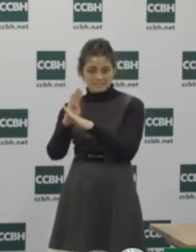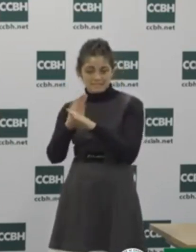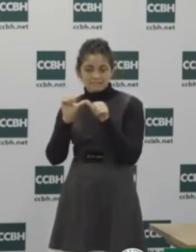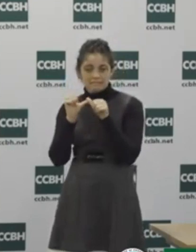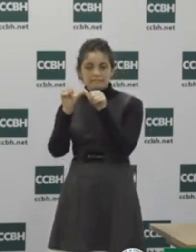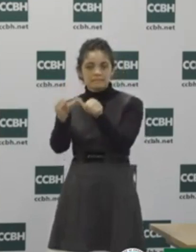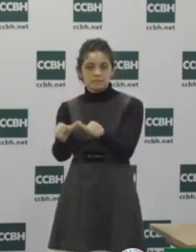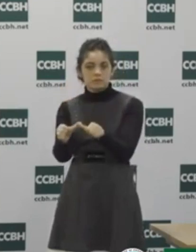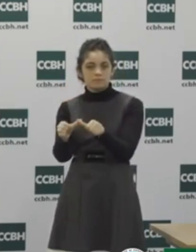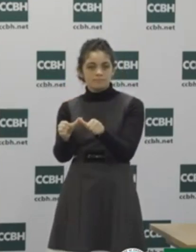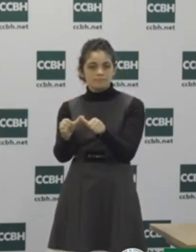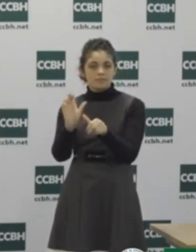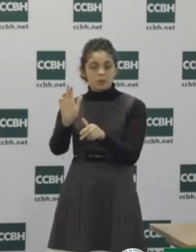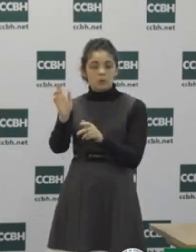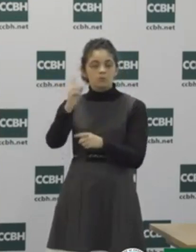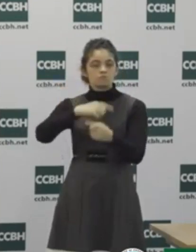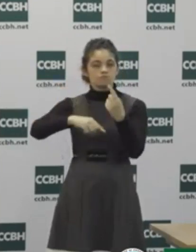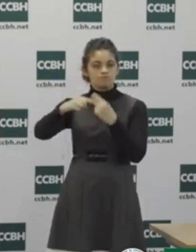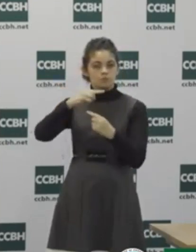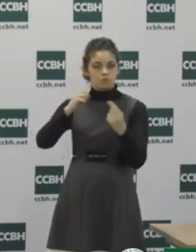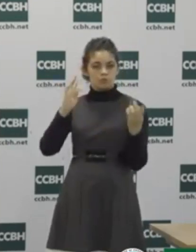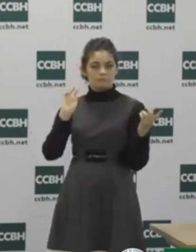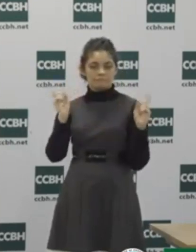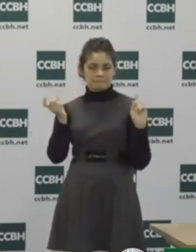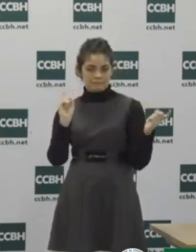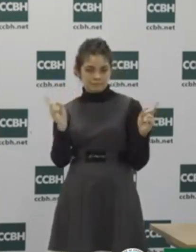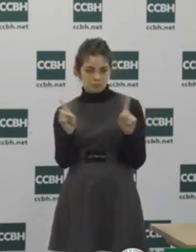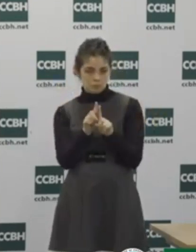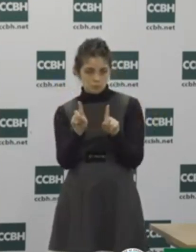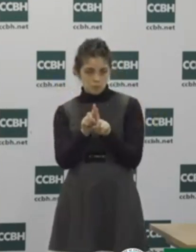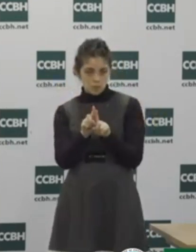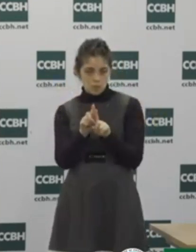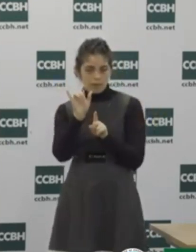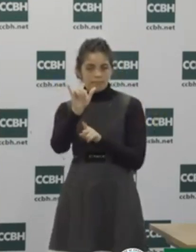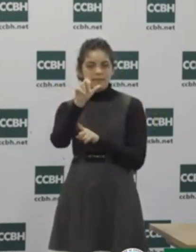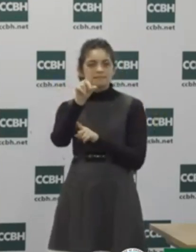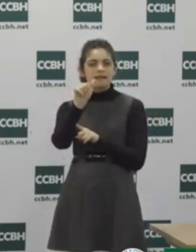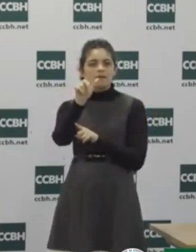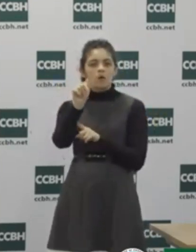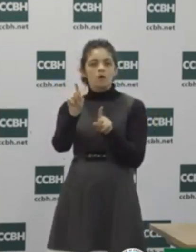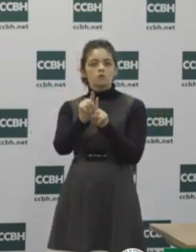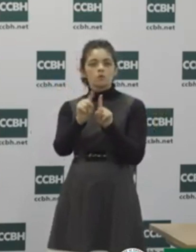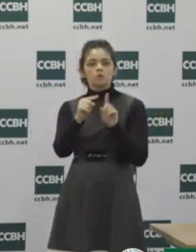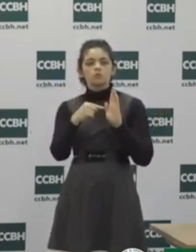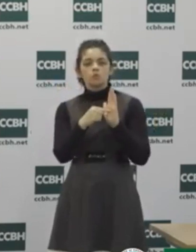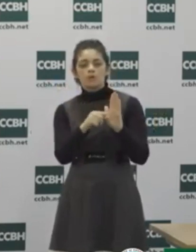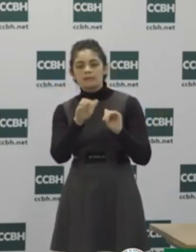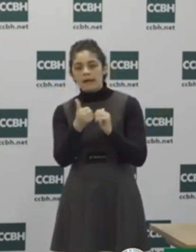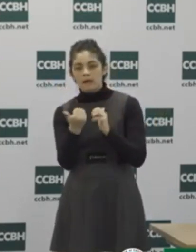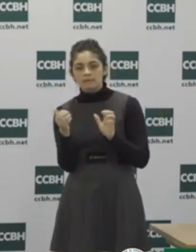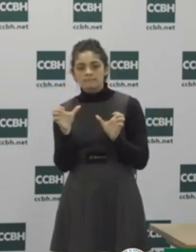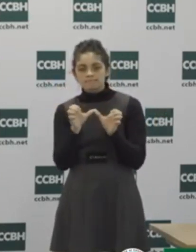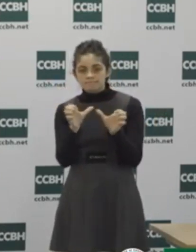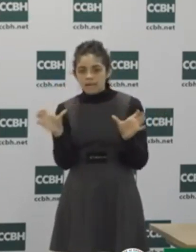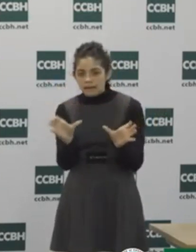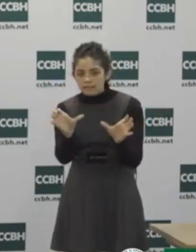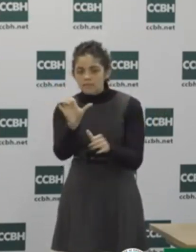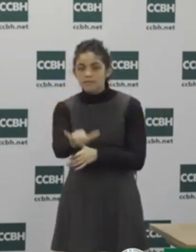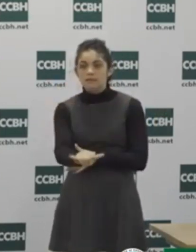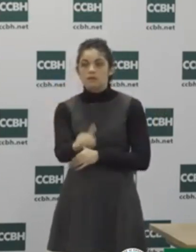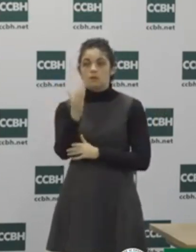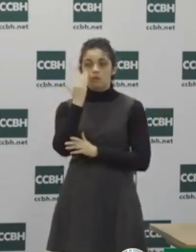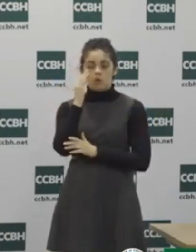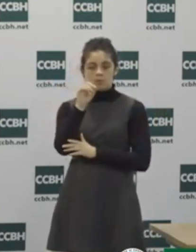continue their physical distancing, and following the data-driven decisions as we have throughout the process. Let the